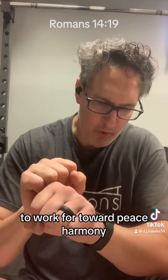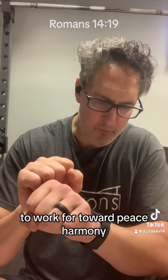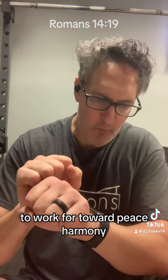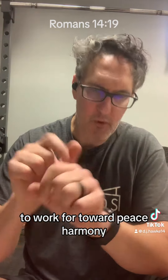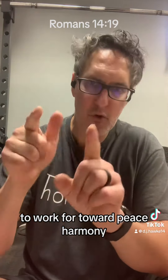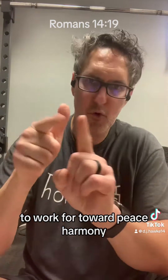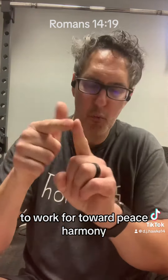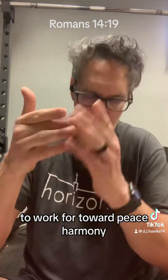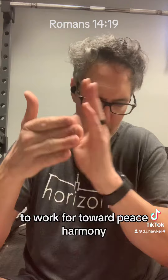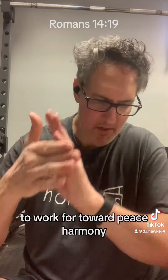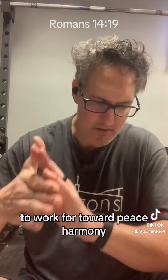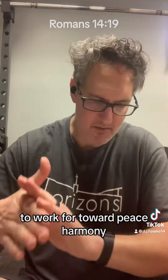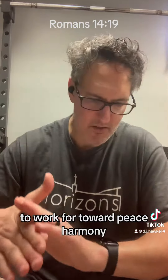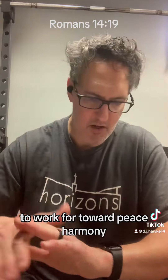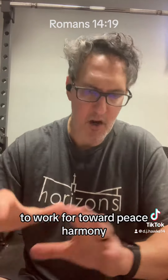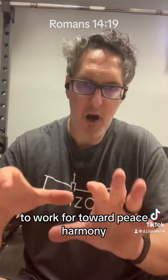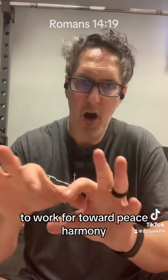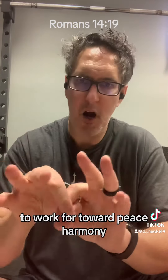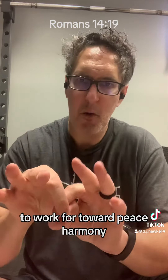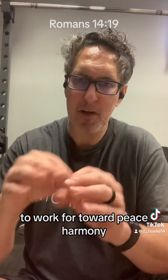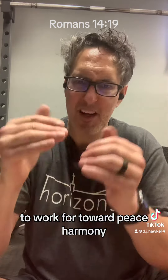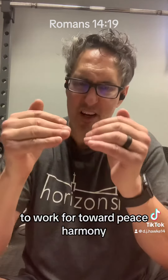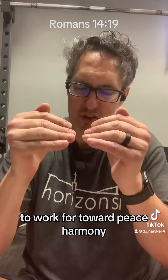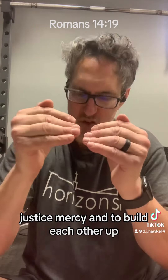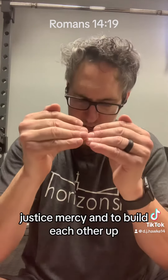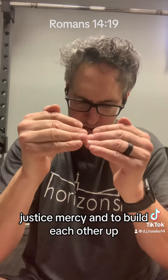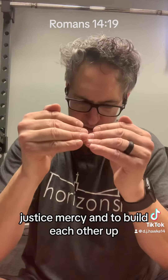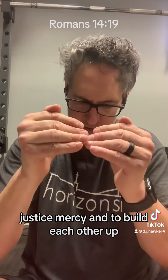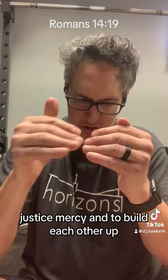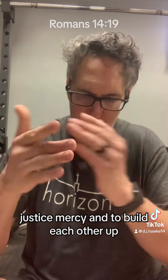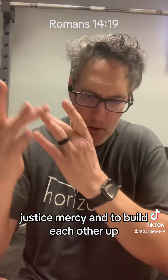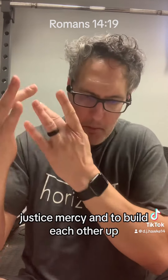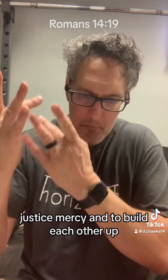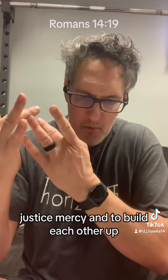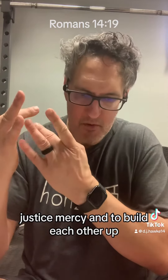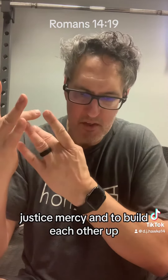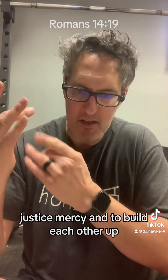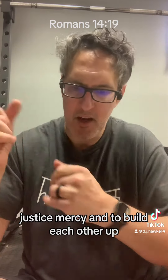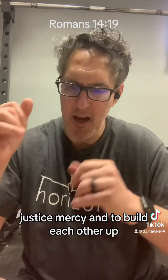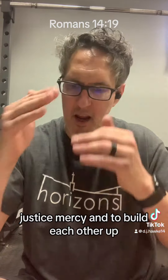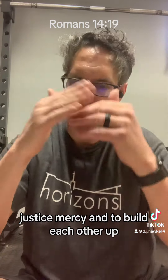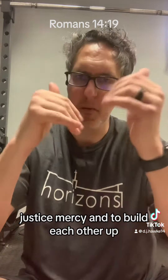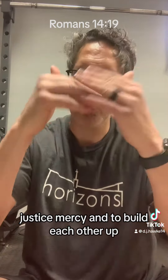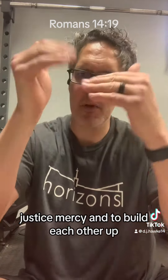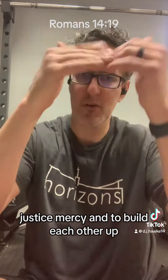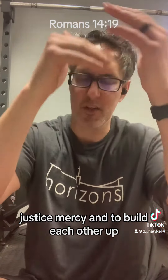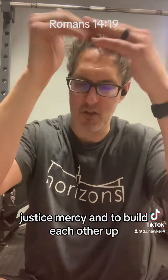for toward peace, harmony, justice, mercy, and to build each other